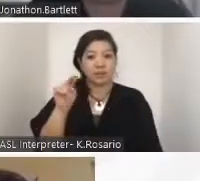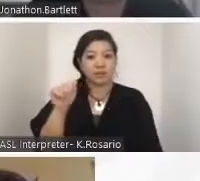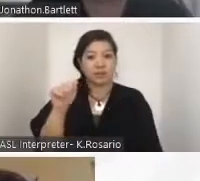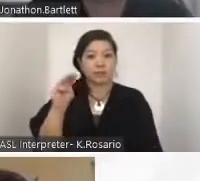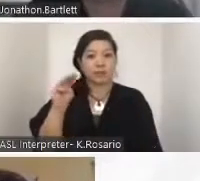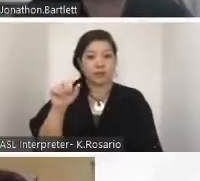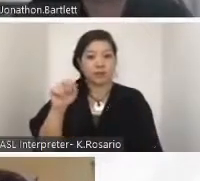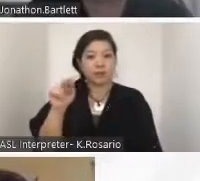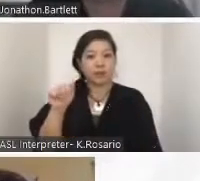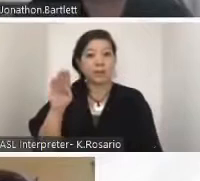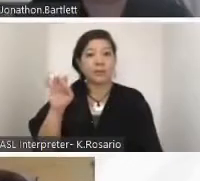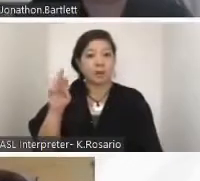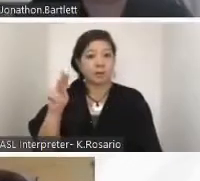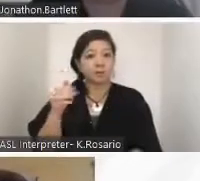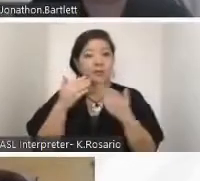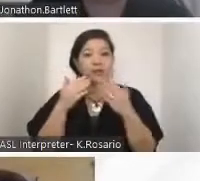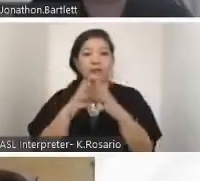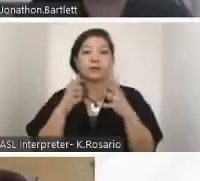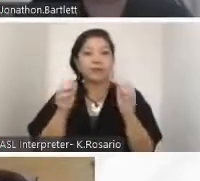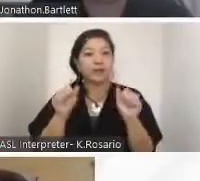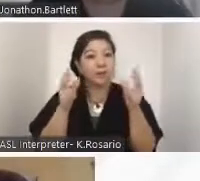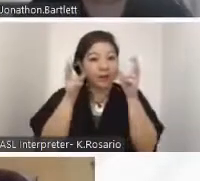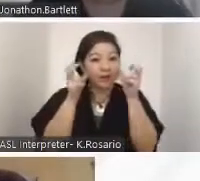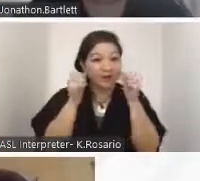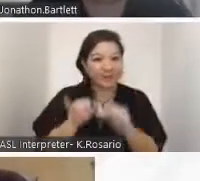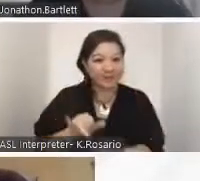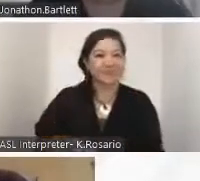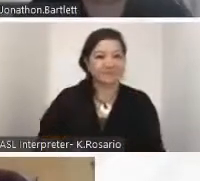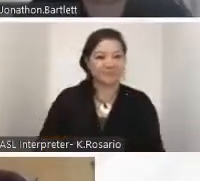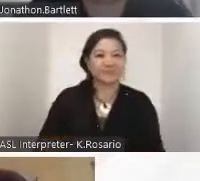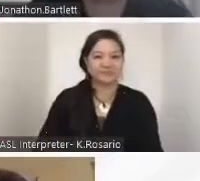Sijulis Masi, Crystal, can you hear me?